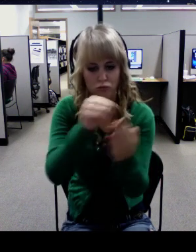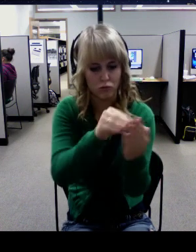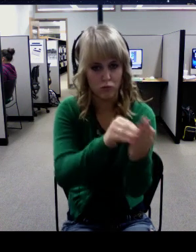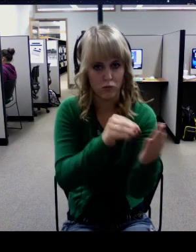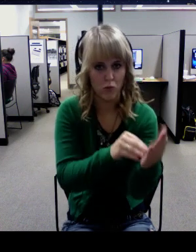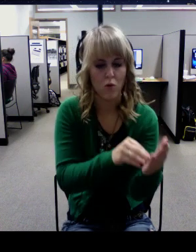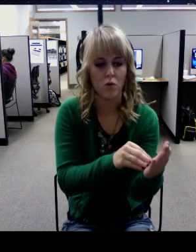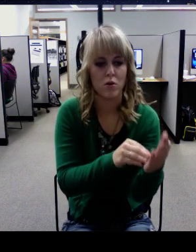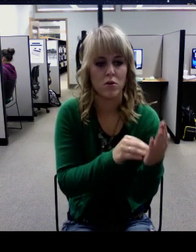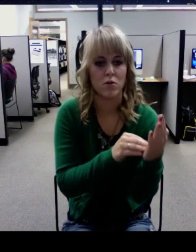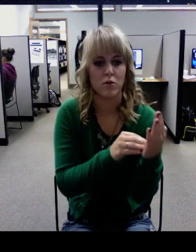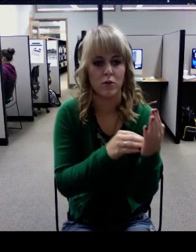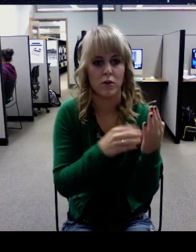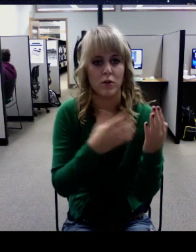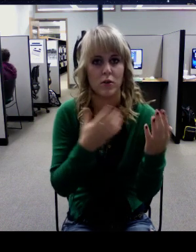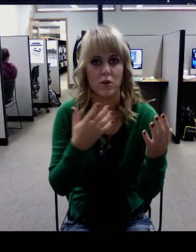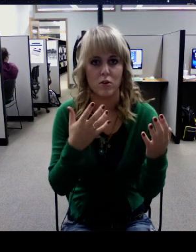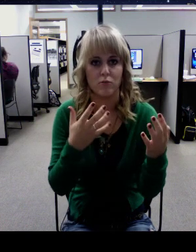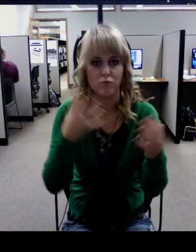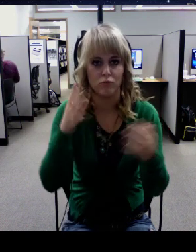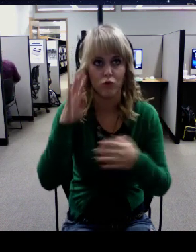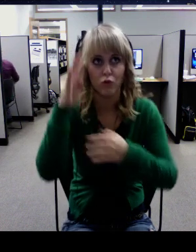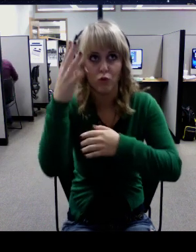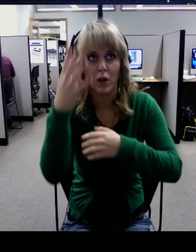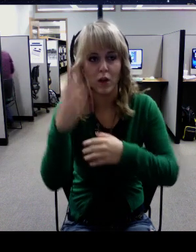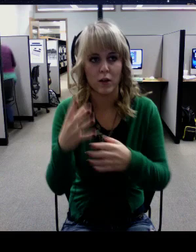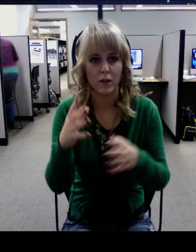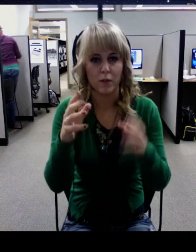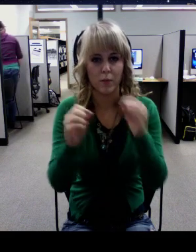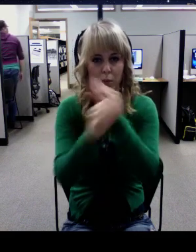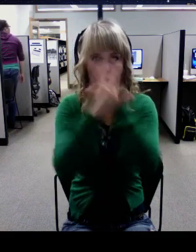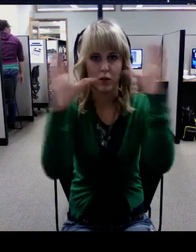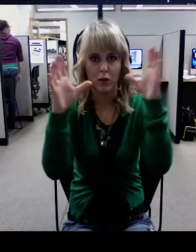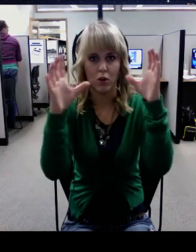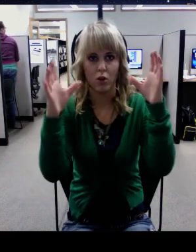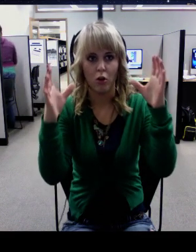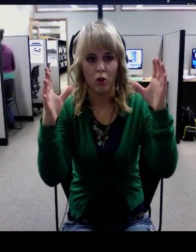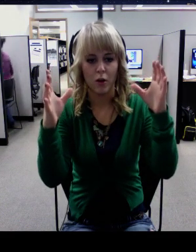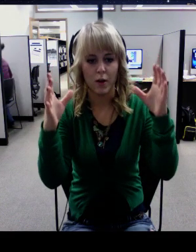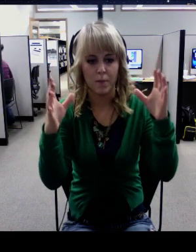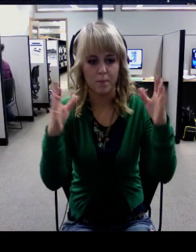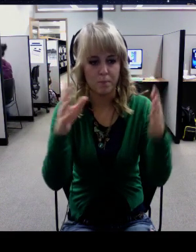and create a clear picture that people can understand, and I really enjoy doing that.